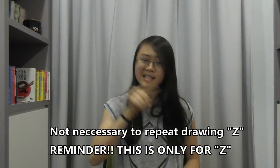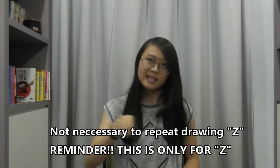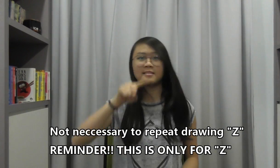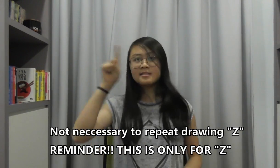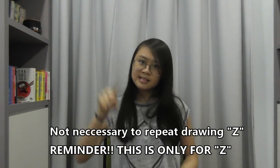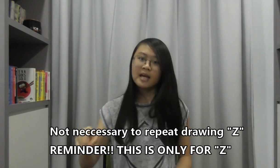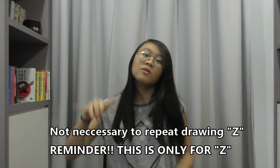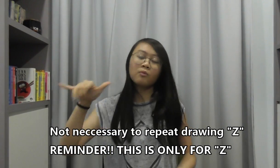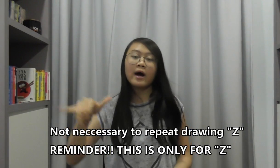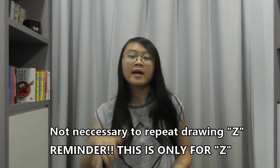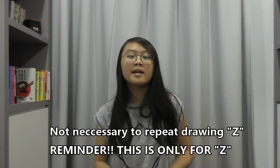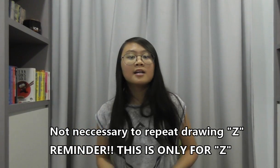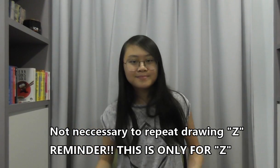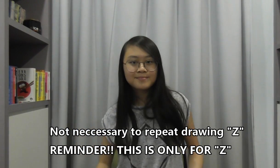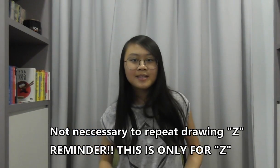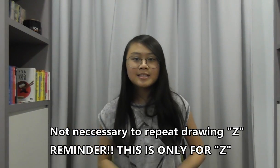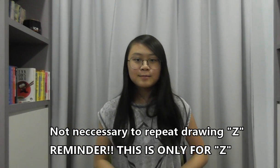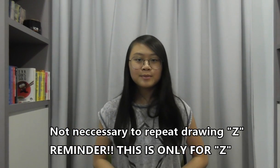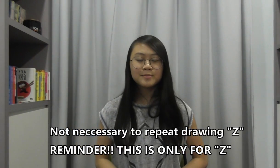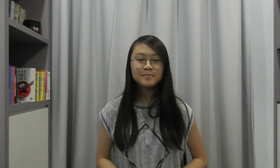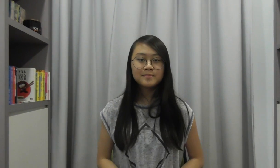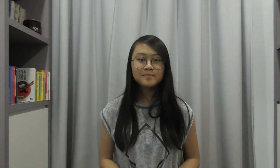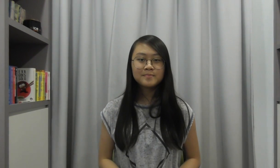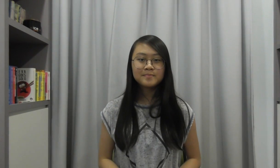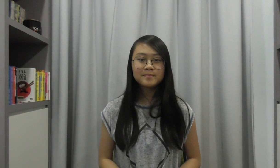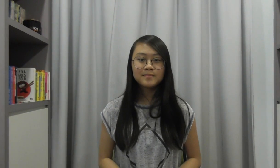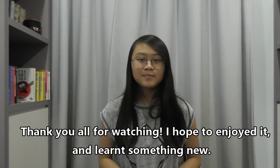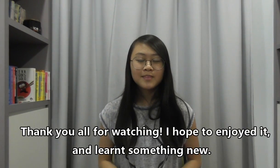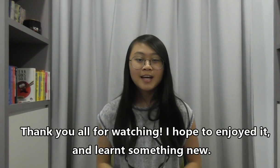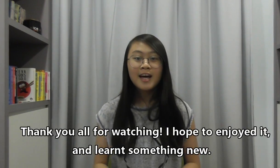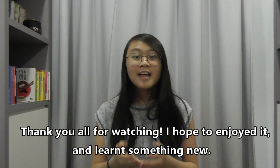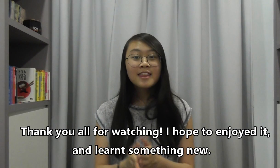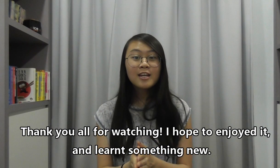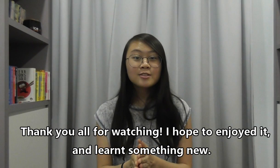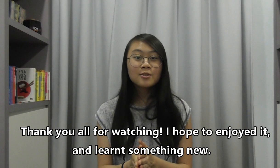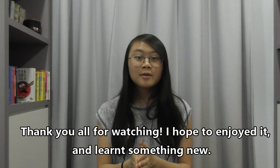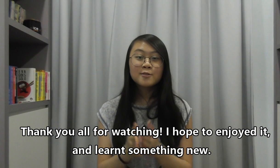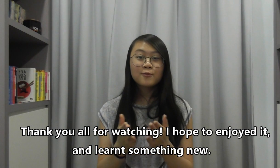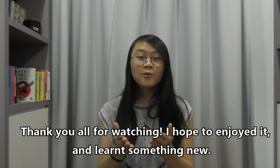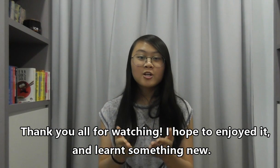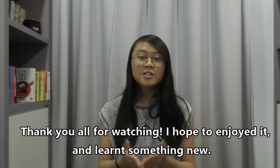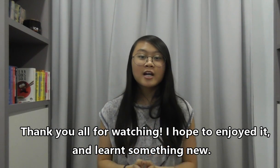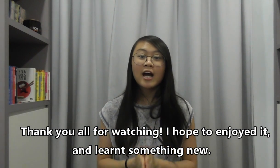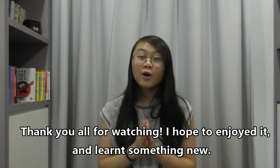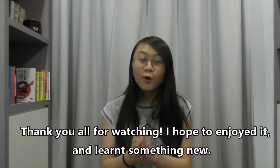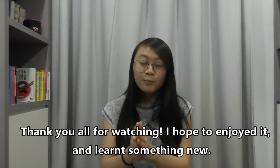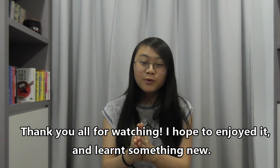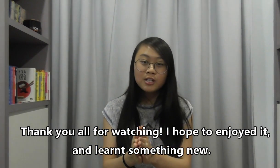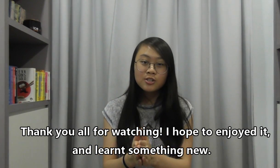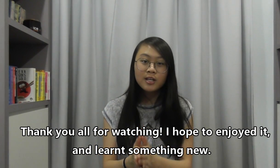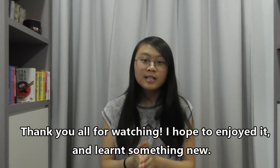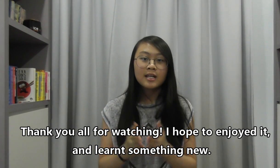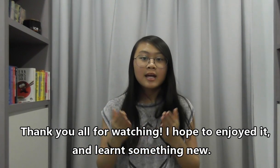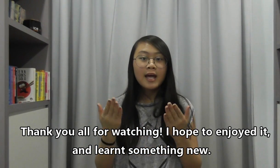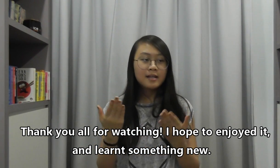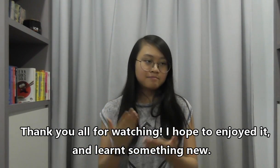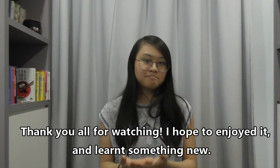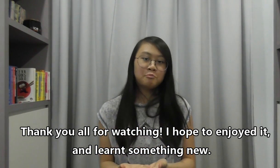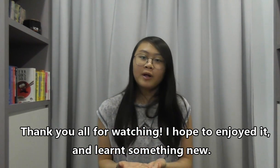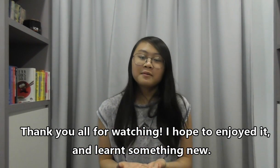Z, Z, Y. Simple. Thank you so much for watching. I hope you enjoyed it, and well,